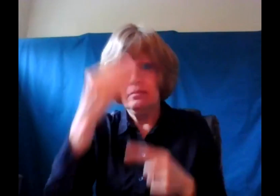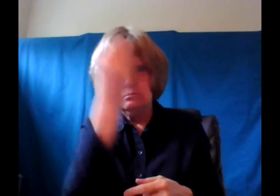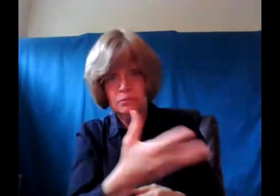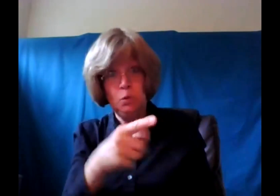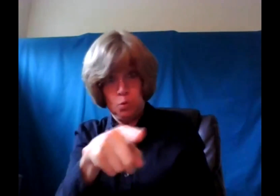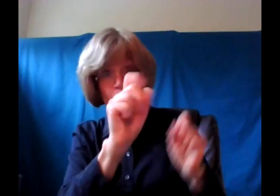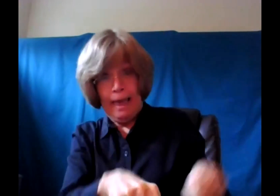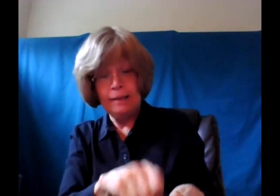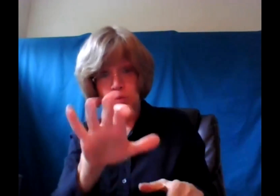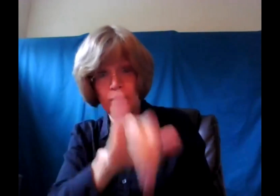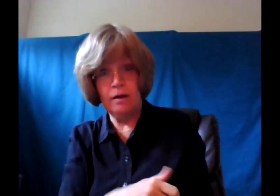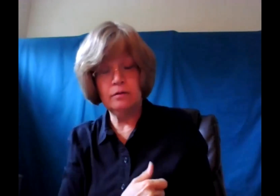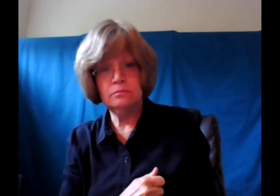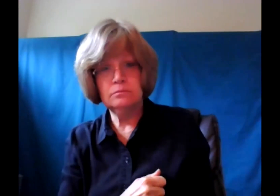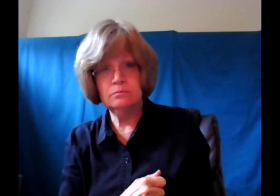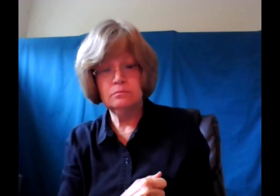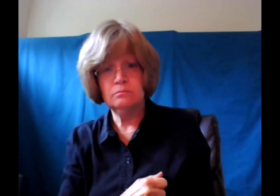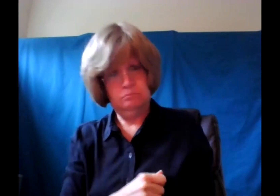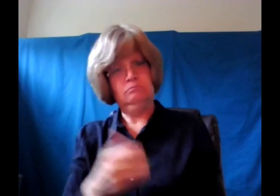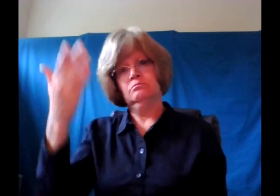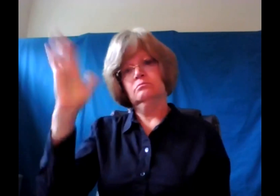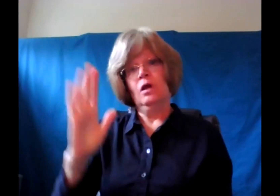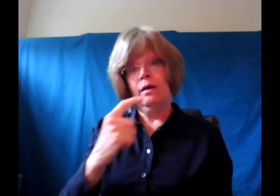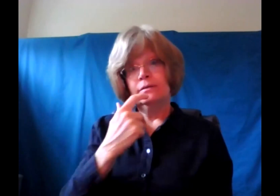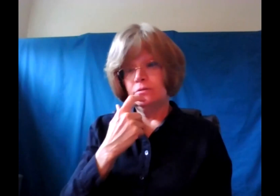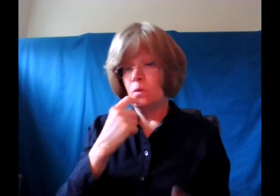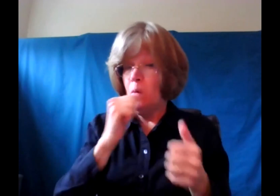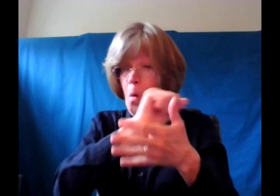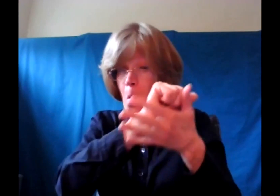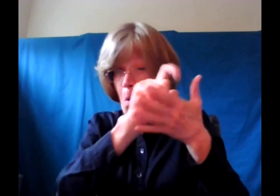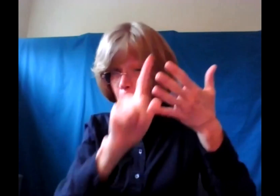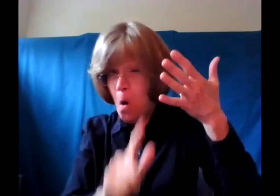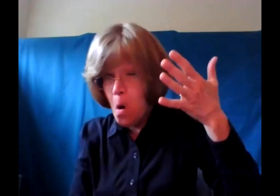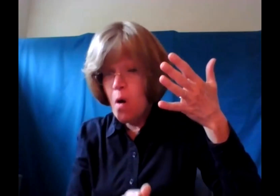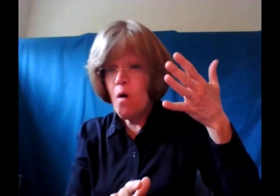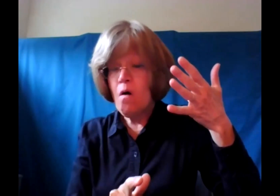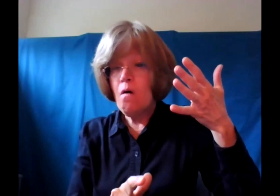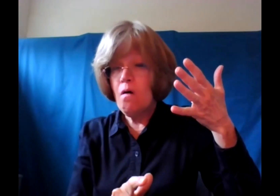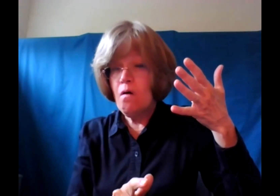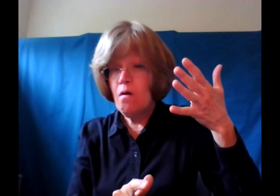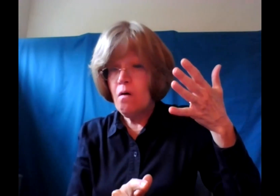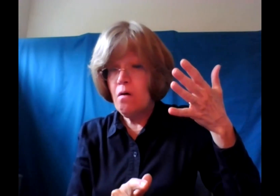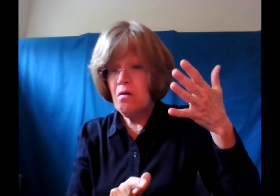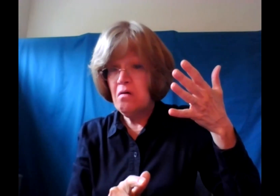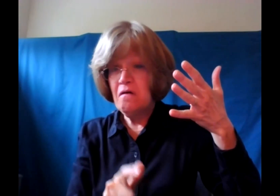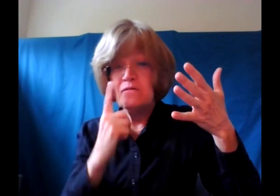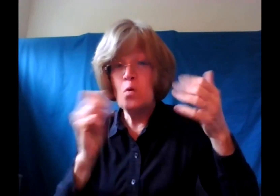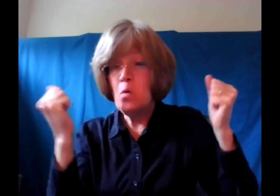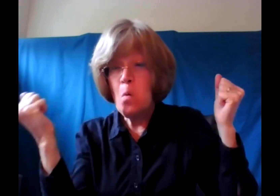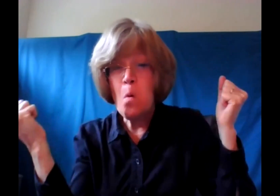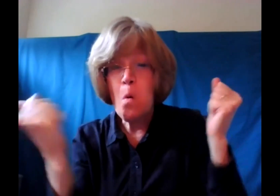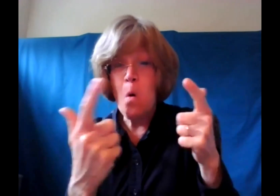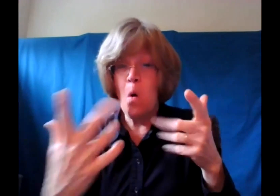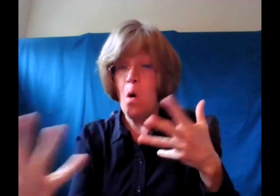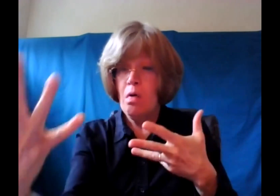do them. It's a mystery how God says that all of these things are to be everyone